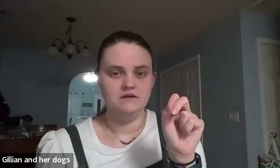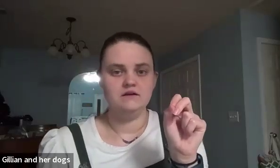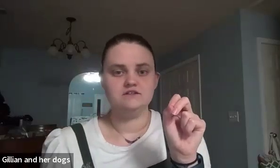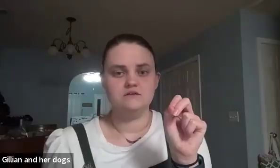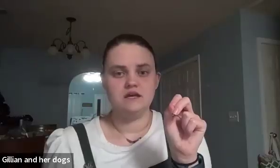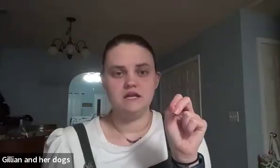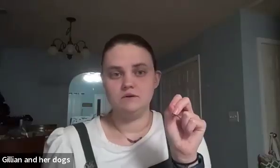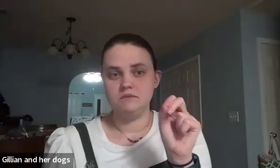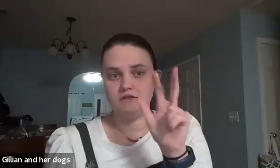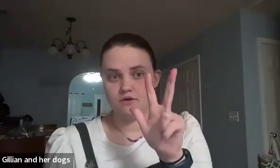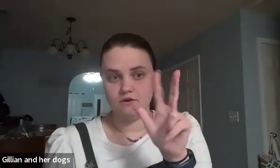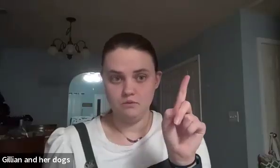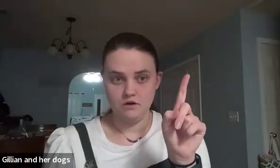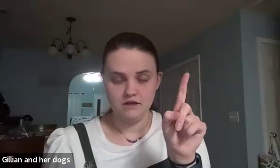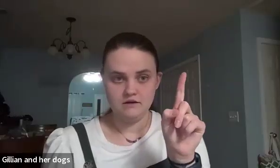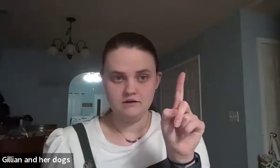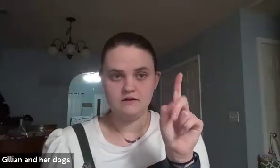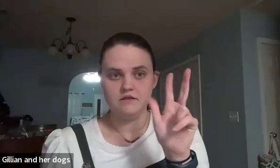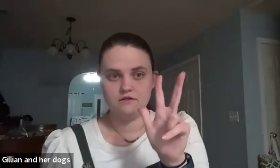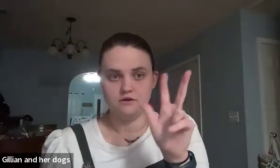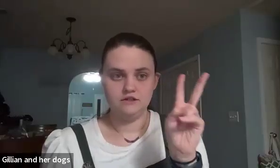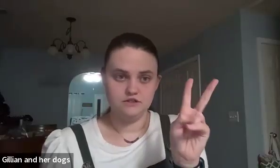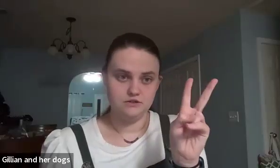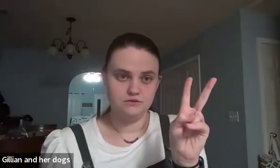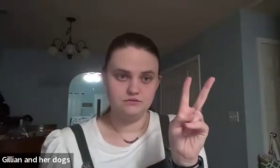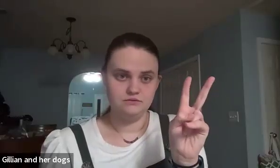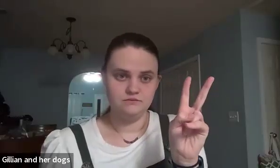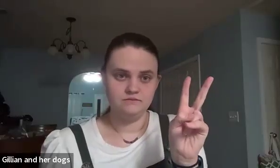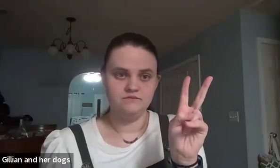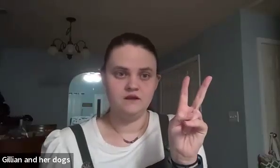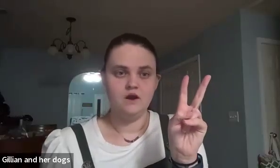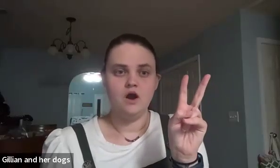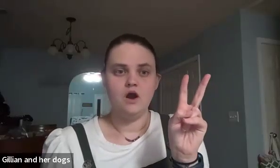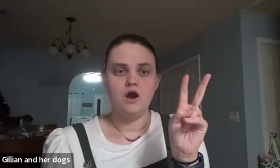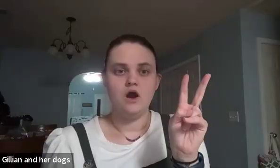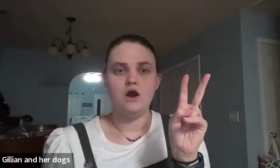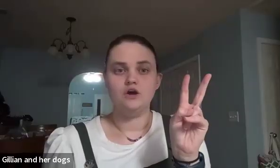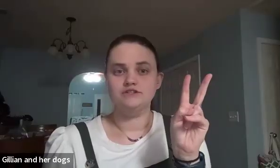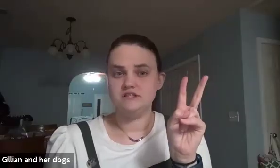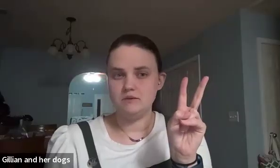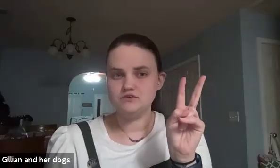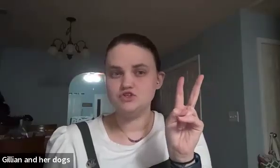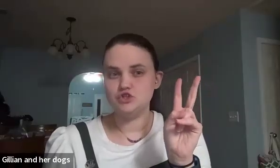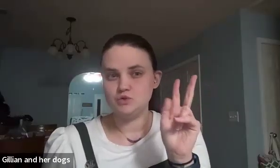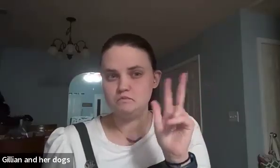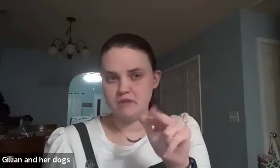Okay. So then it would be 31, 32. Our doubles do